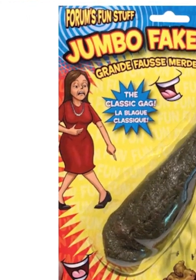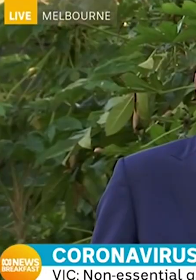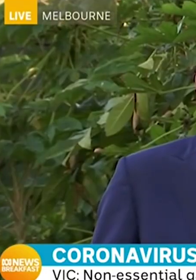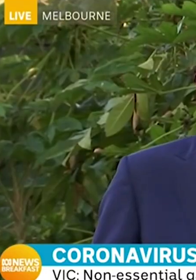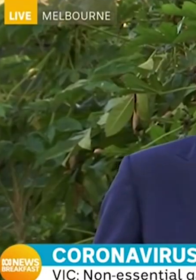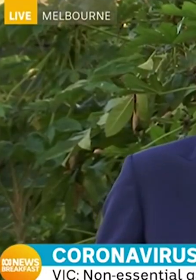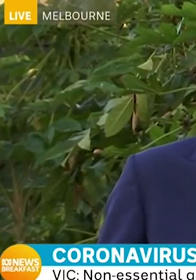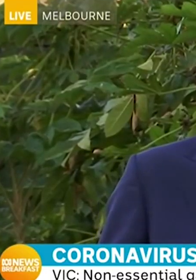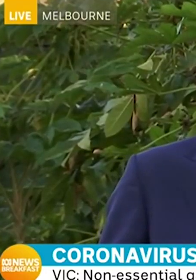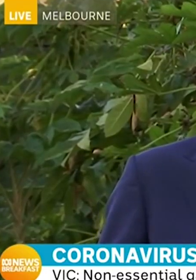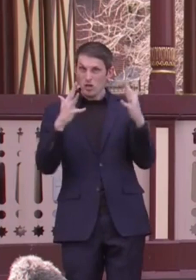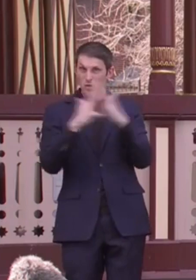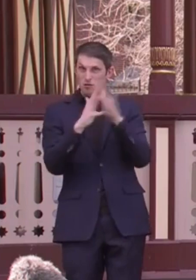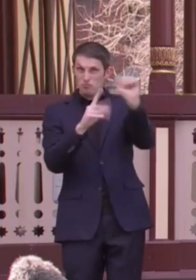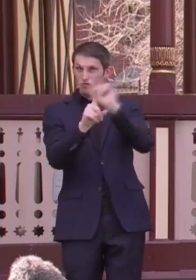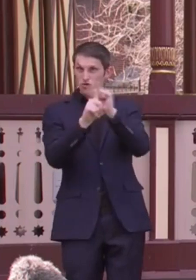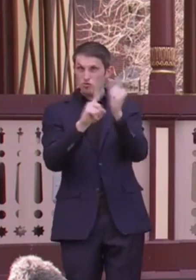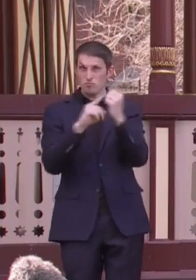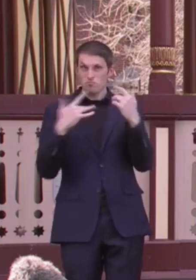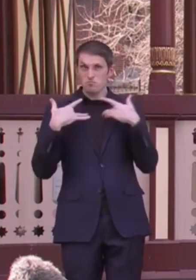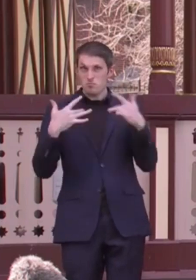And that is not an option.